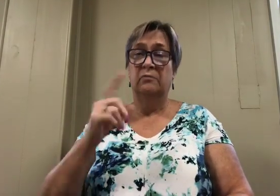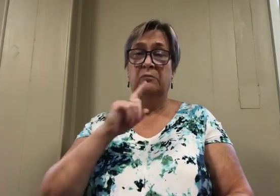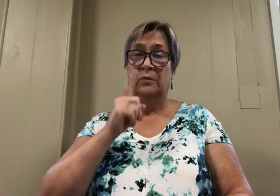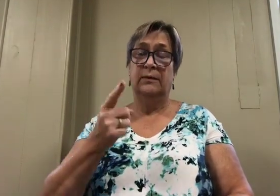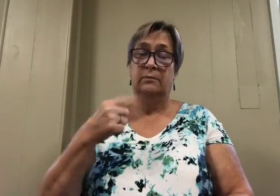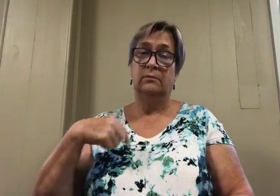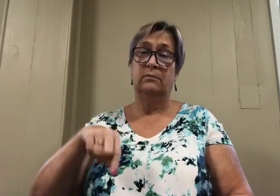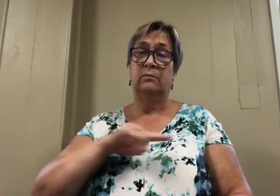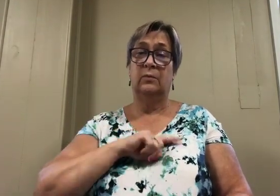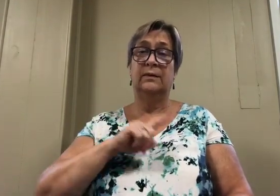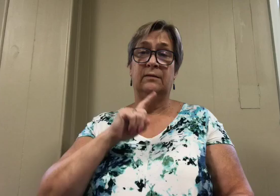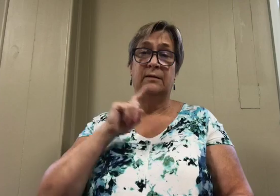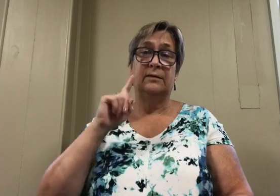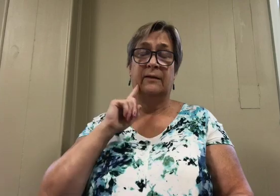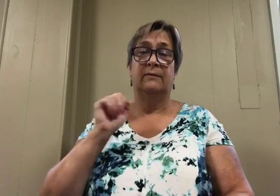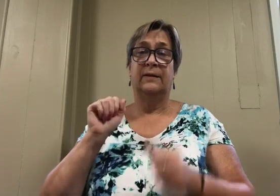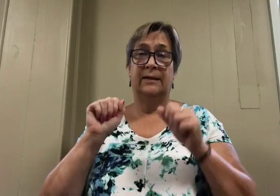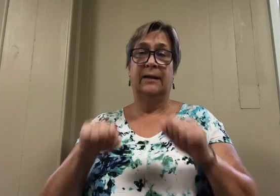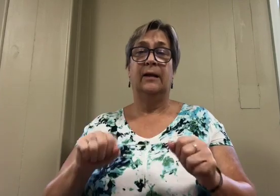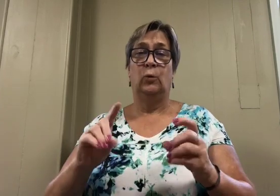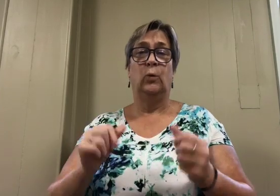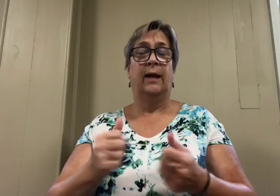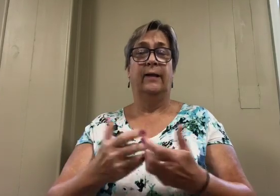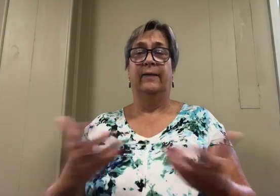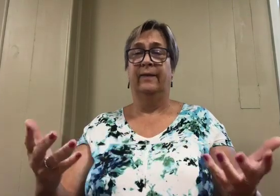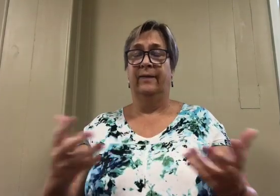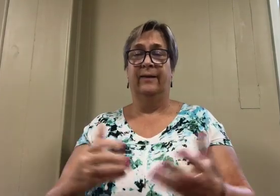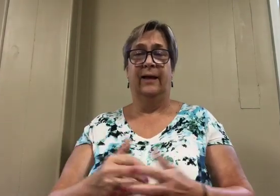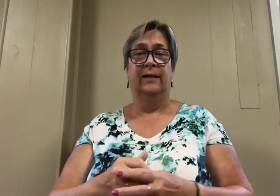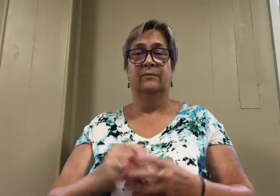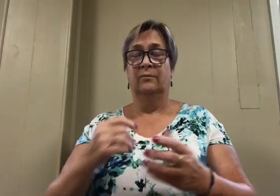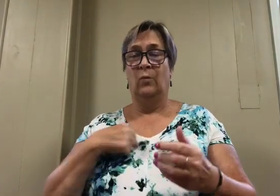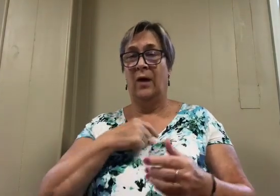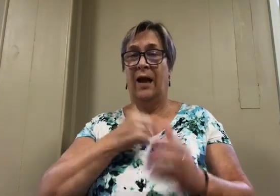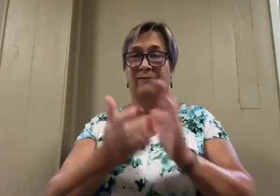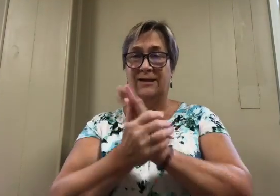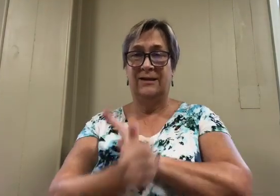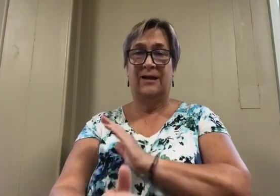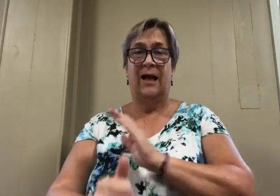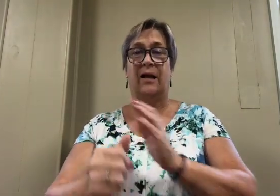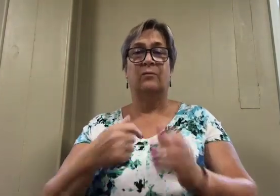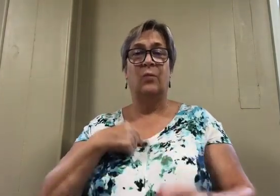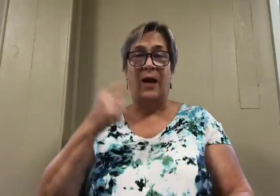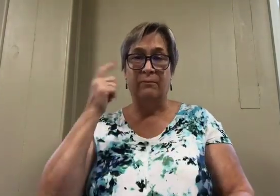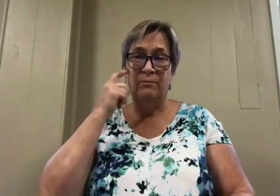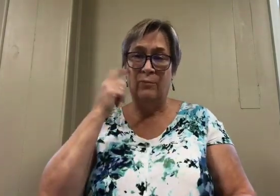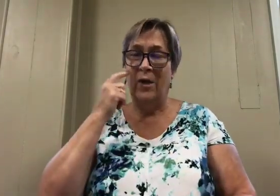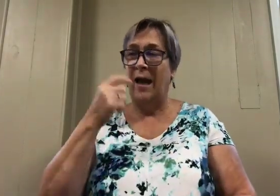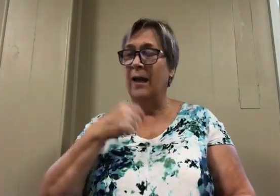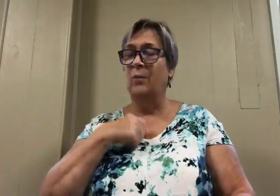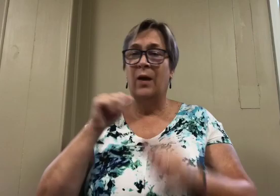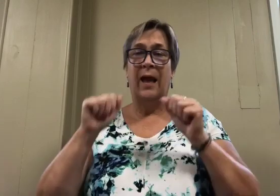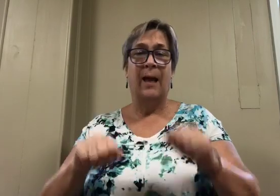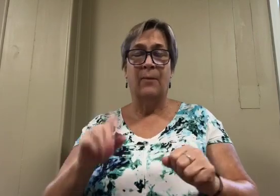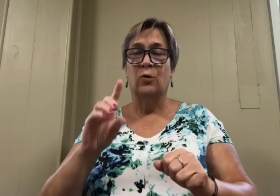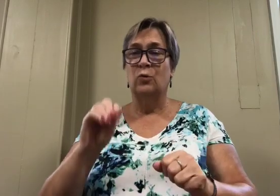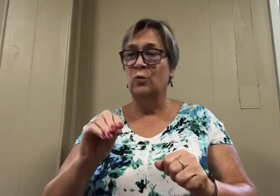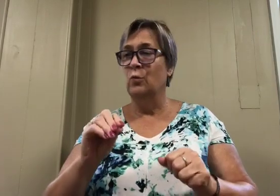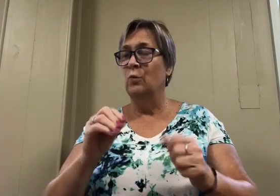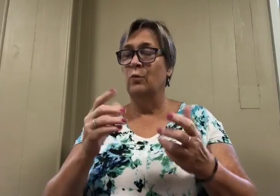easily. So really, deaf persons, we can do anything at all. We have the skills, we have the intellectual